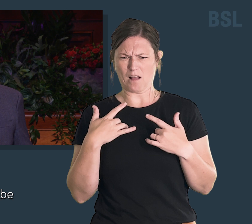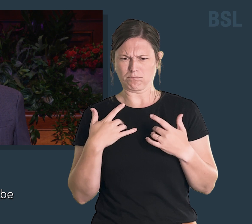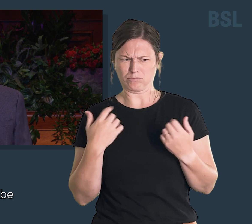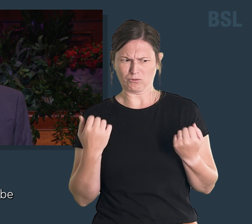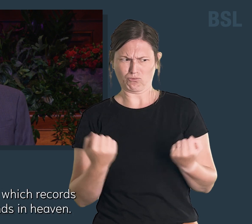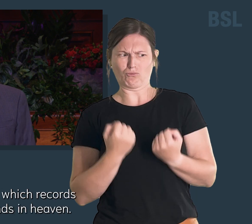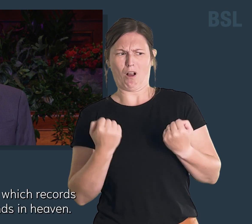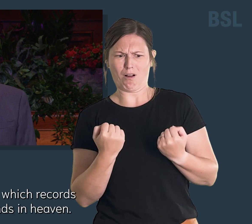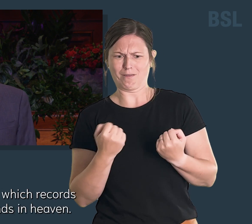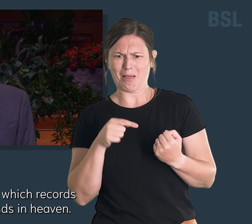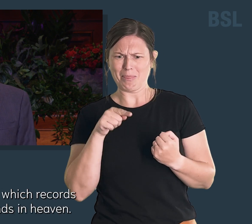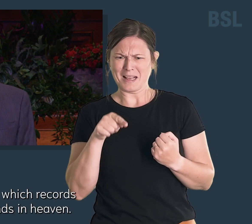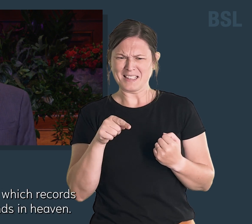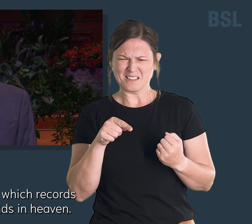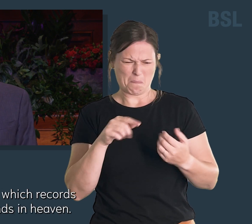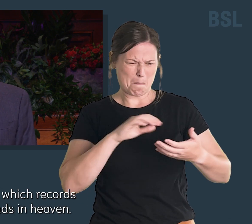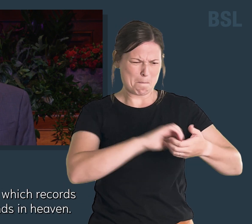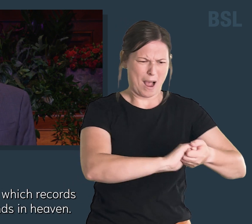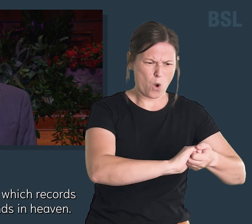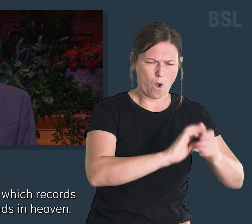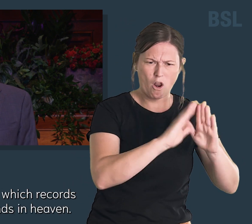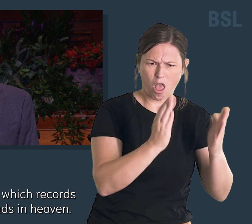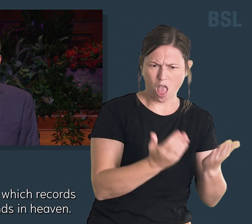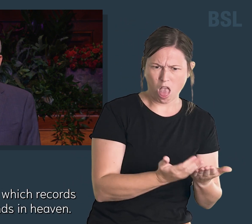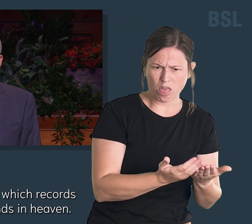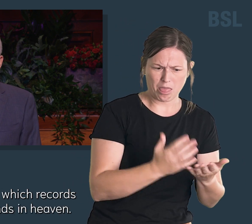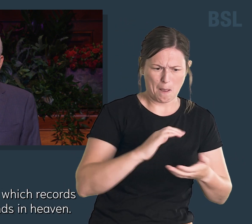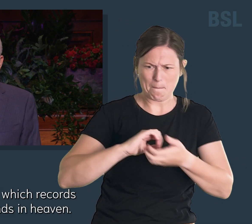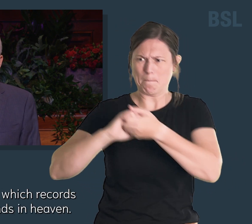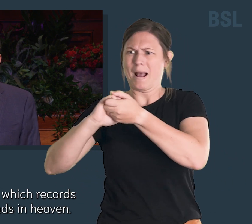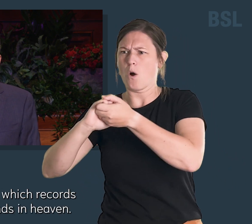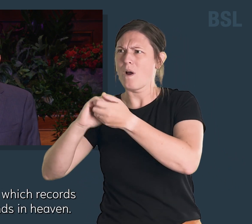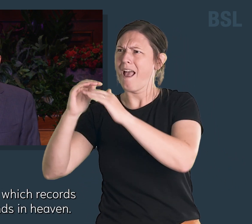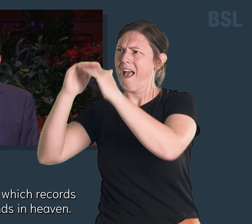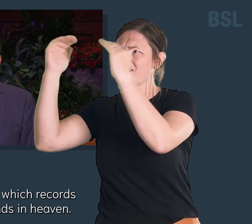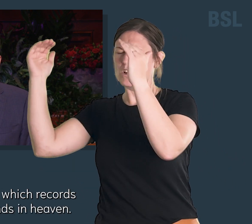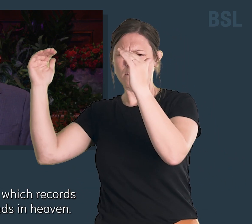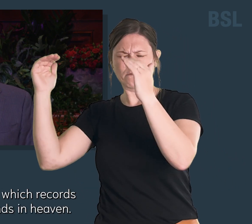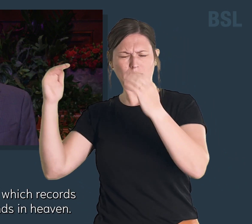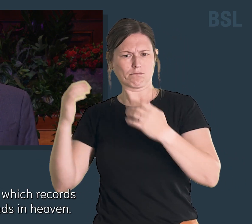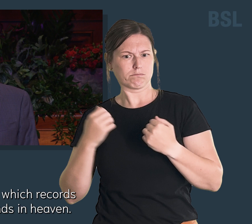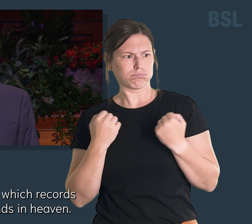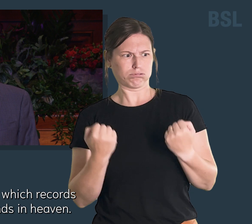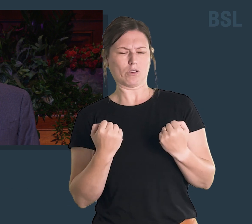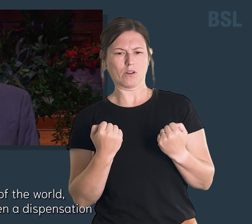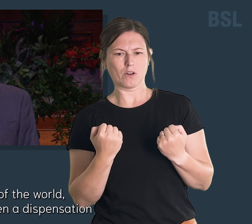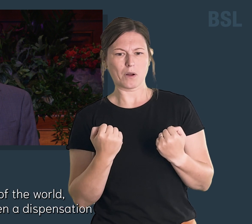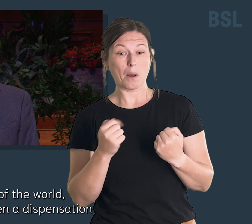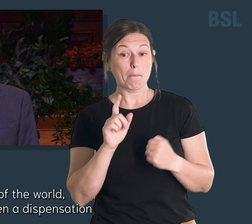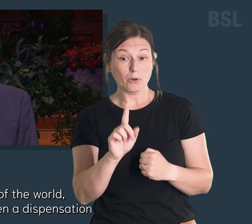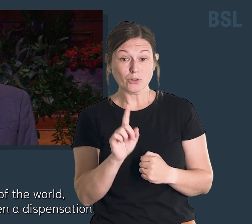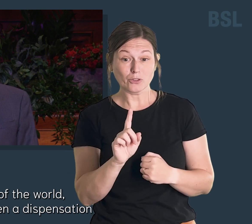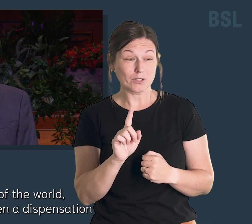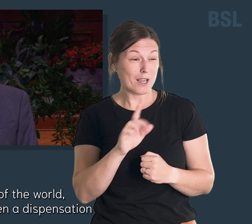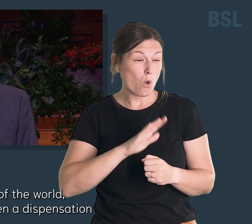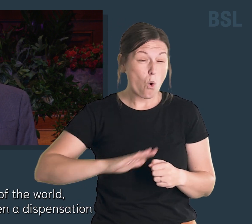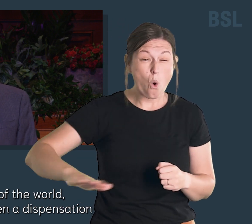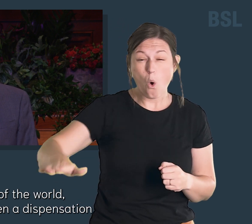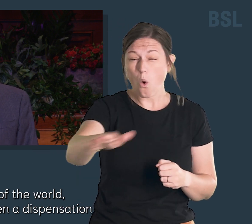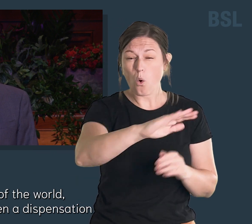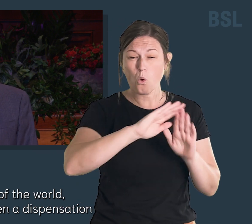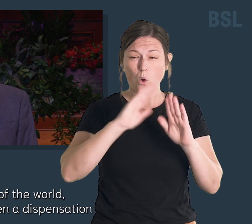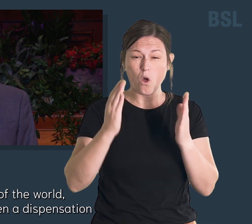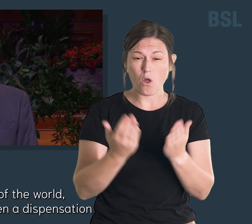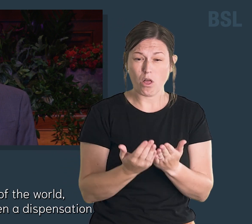bold doctrine that we talk of, a power which records or binds on earth and binds in heaven. Nevertheless, in all